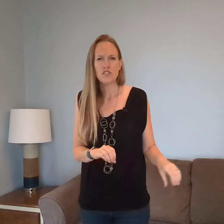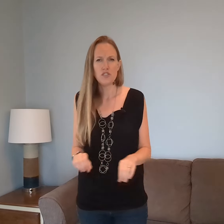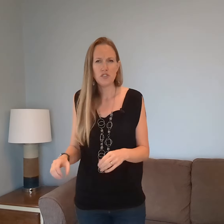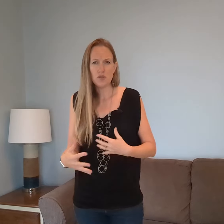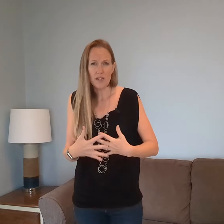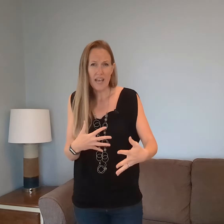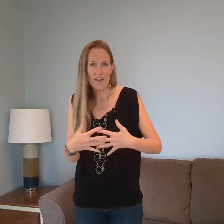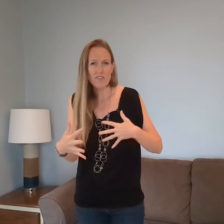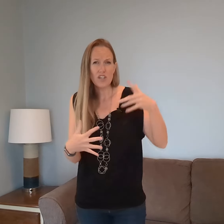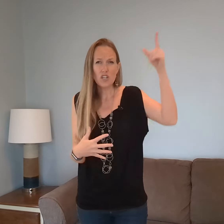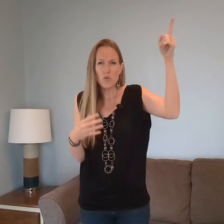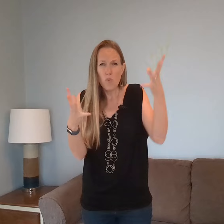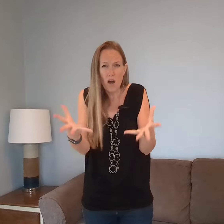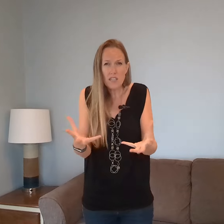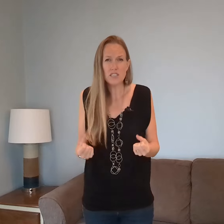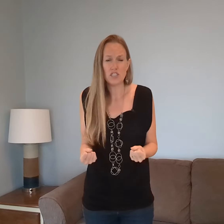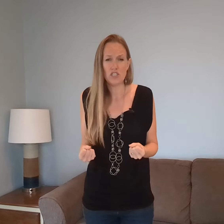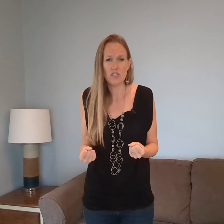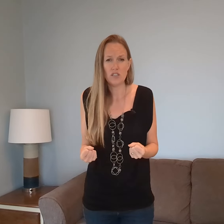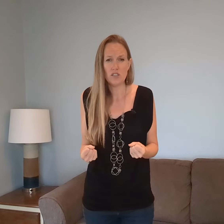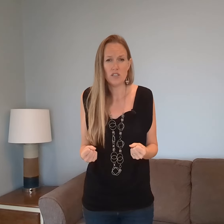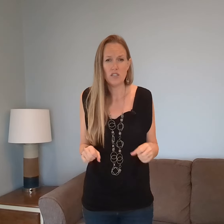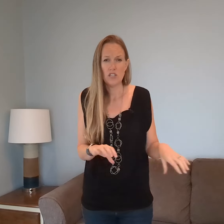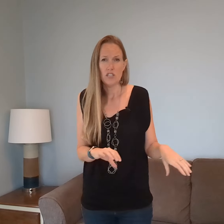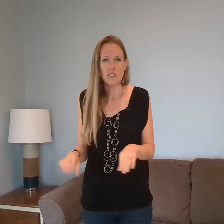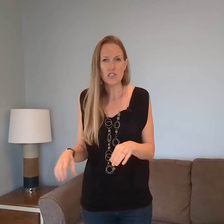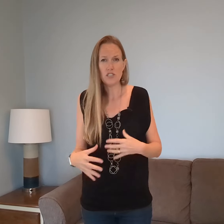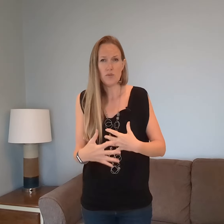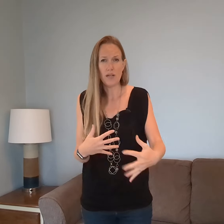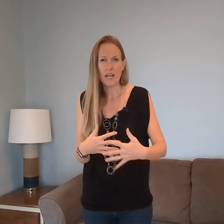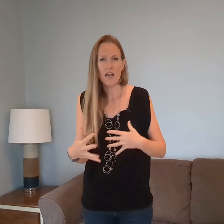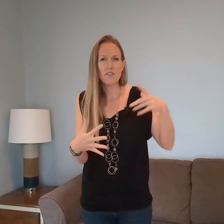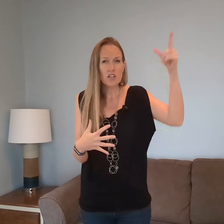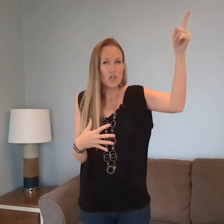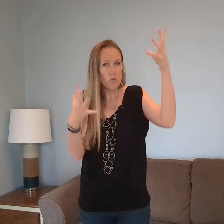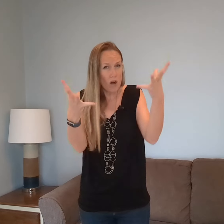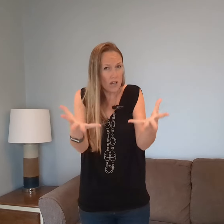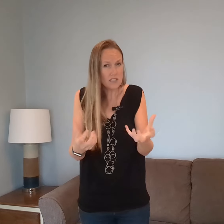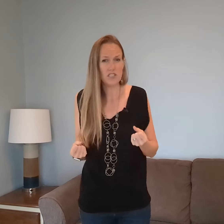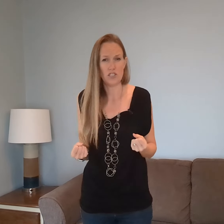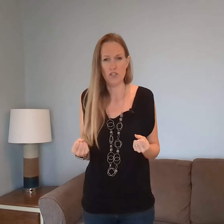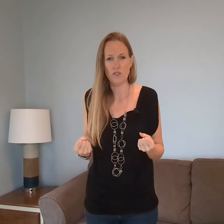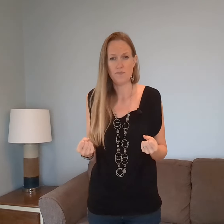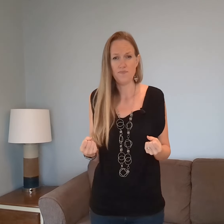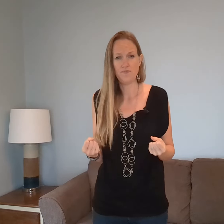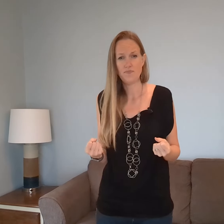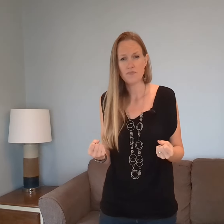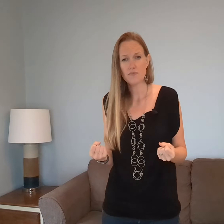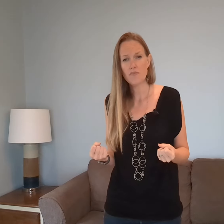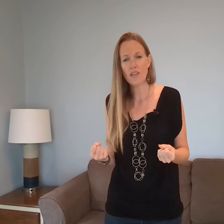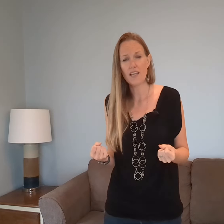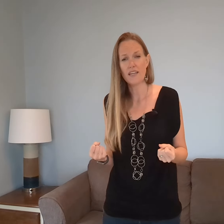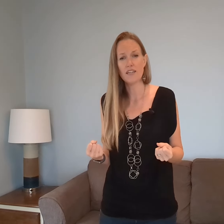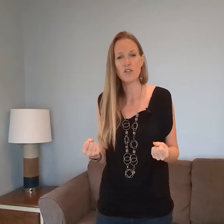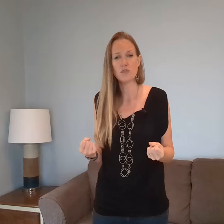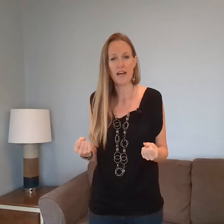to do whatever you want to do whatever you want to. And then it goes back